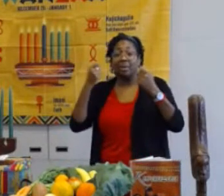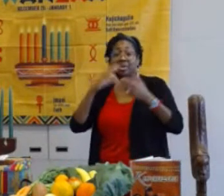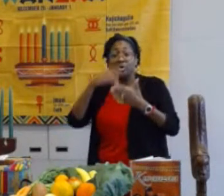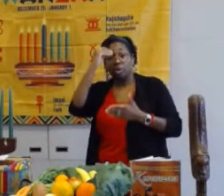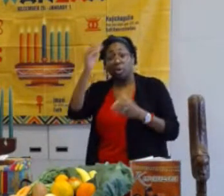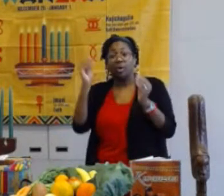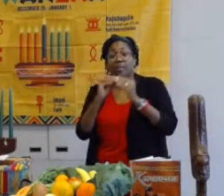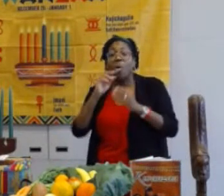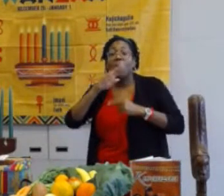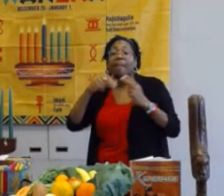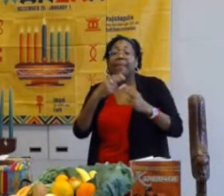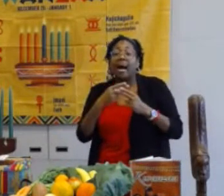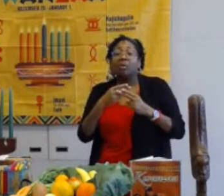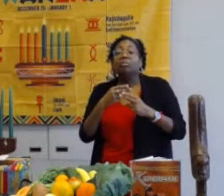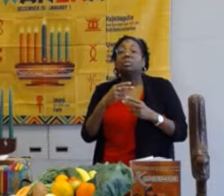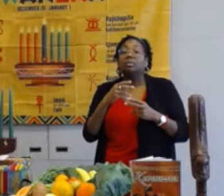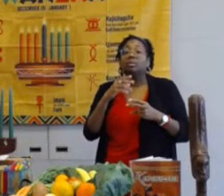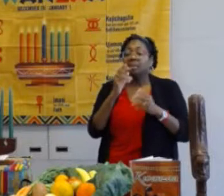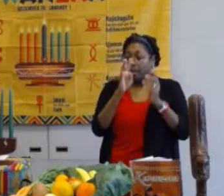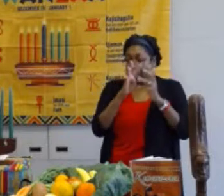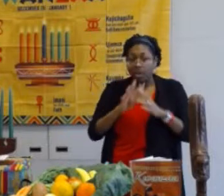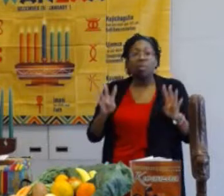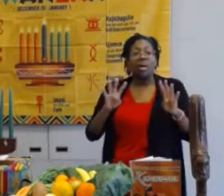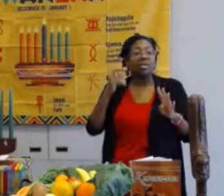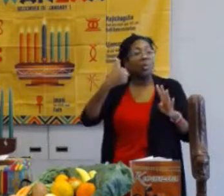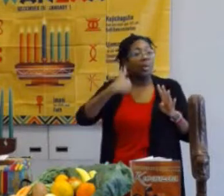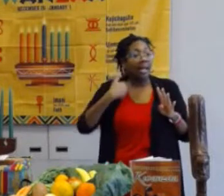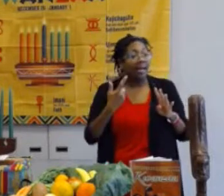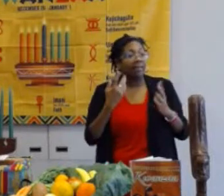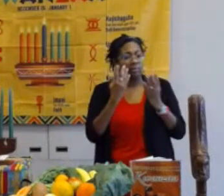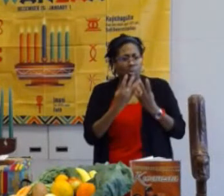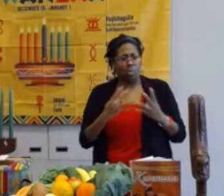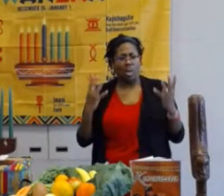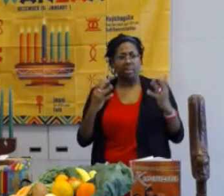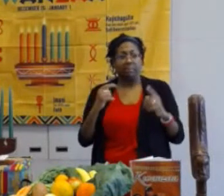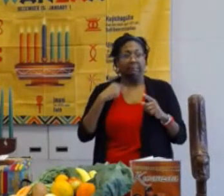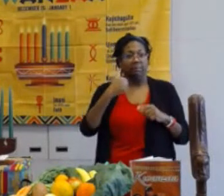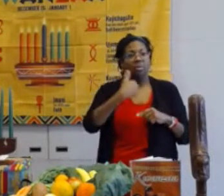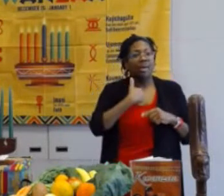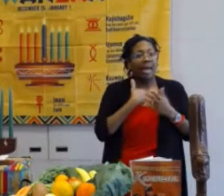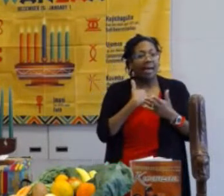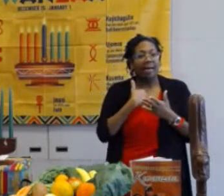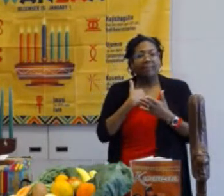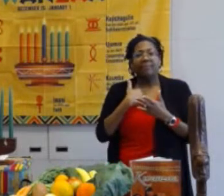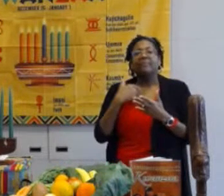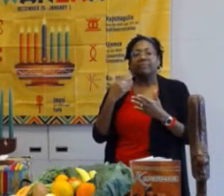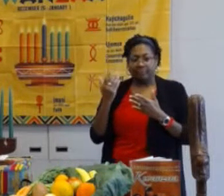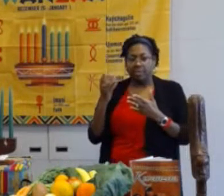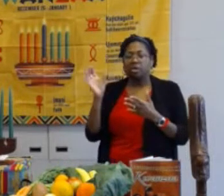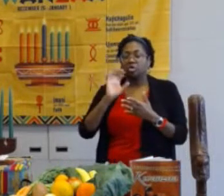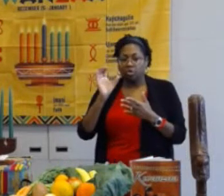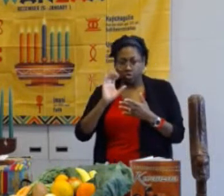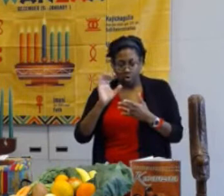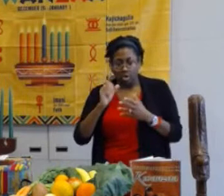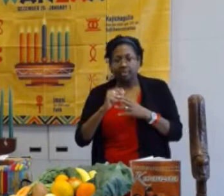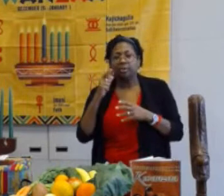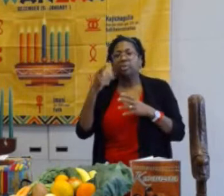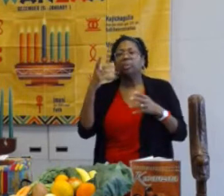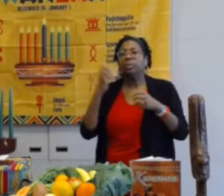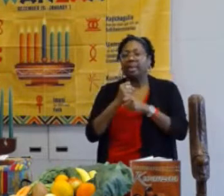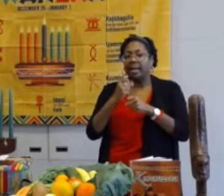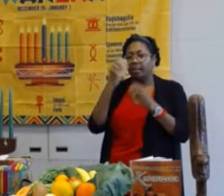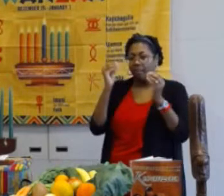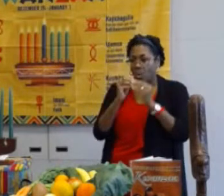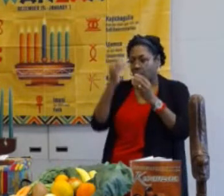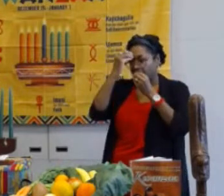about Kwanzaa. We have, Kwanzaa Charlotte has a website that you can go to get more information.